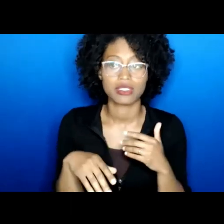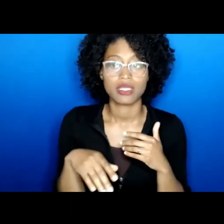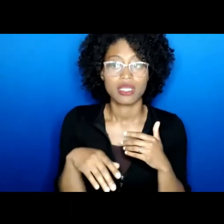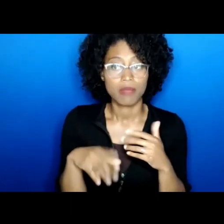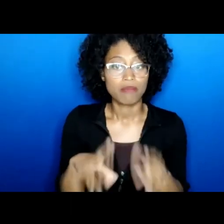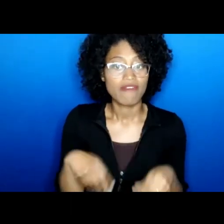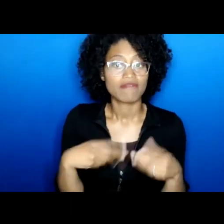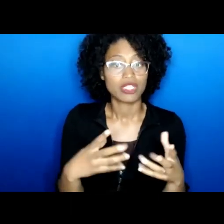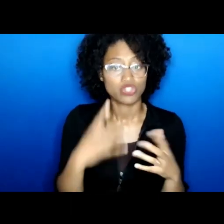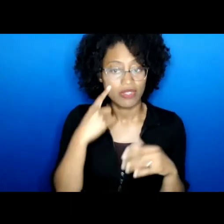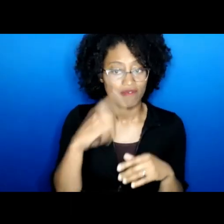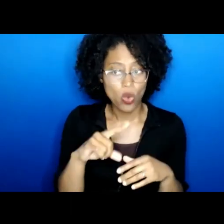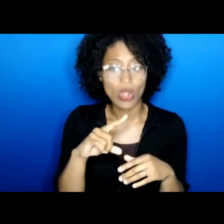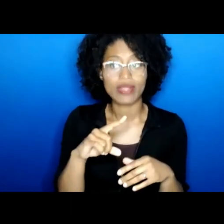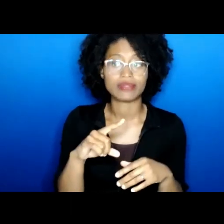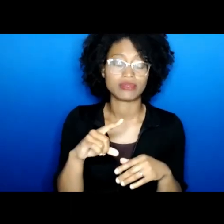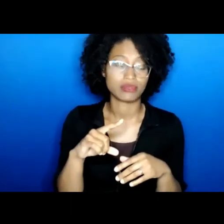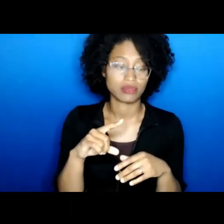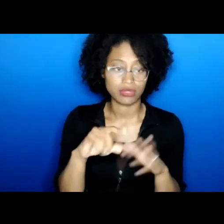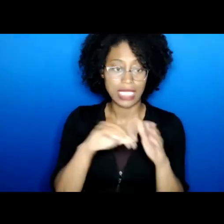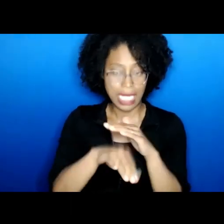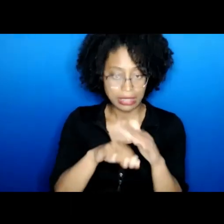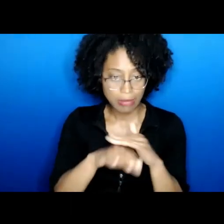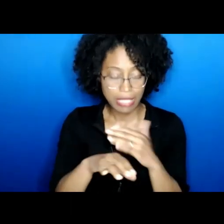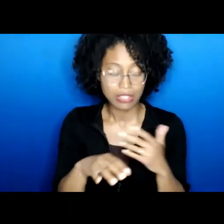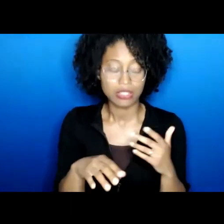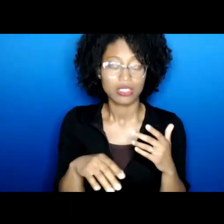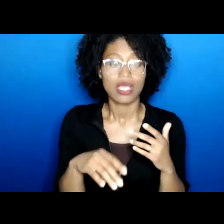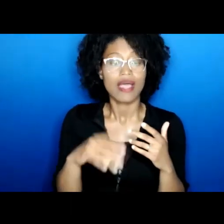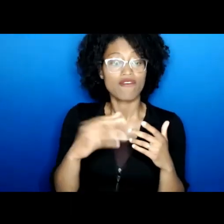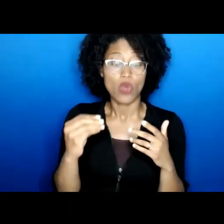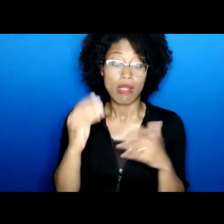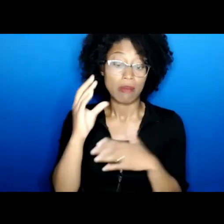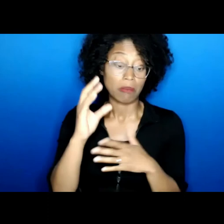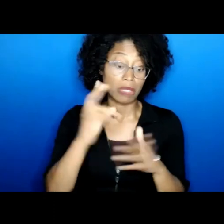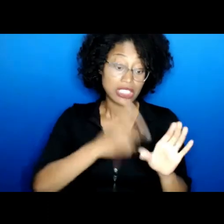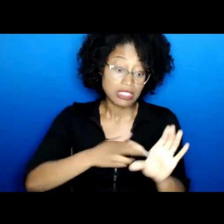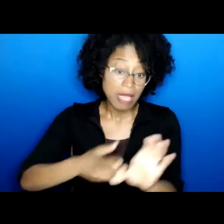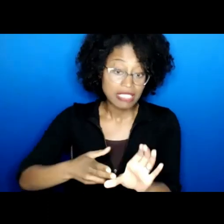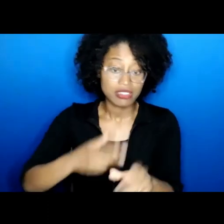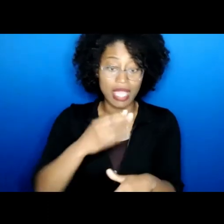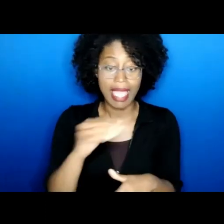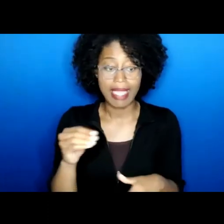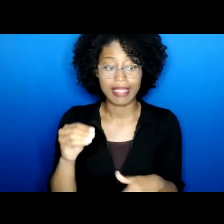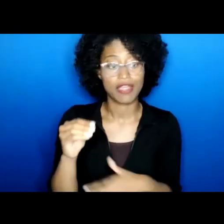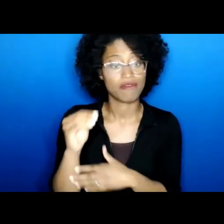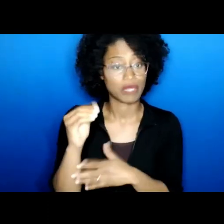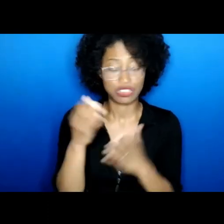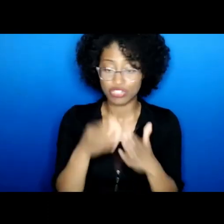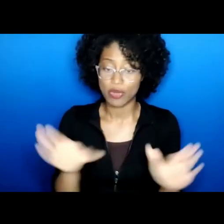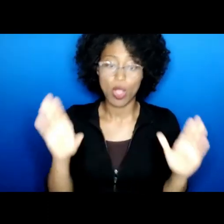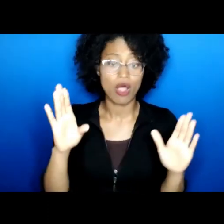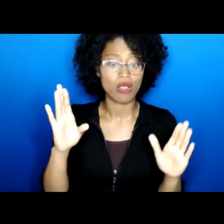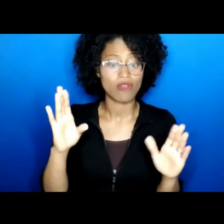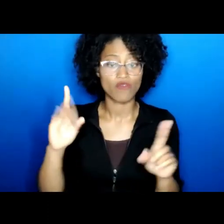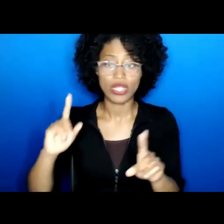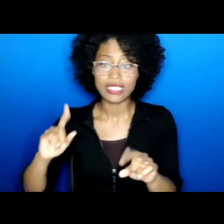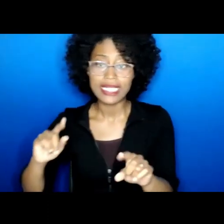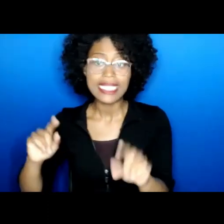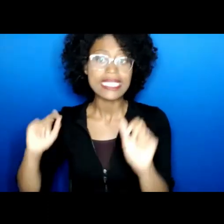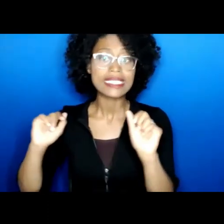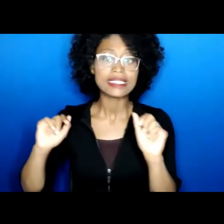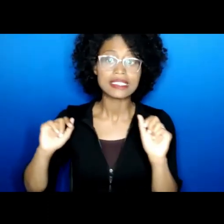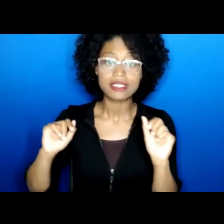access provisions more generally, both for presenters or participants in a session as well as for attendees. And then